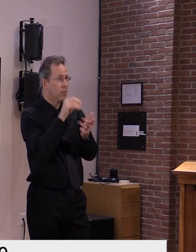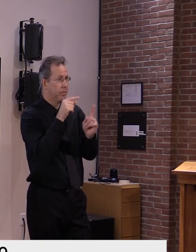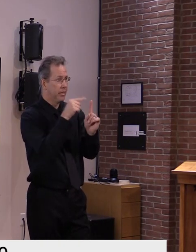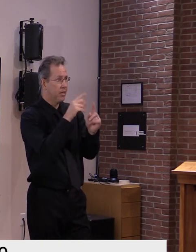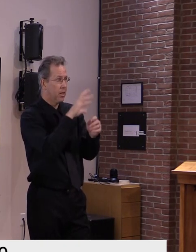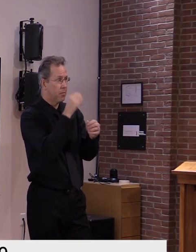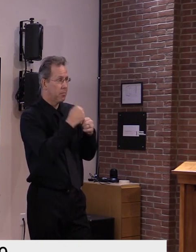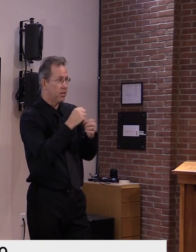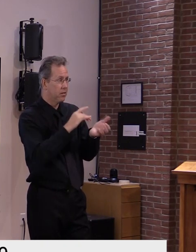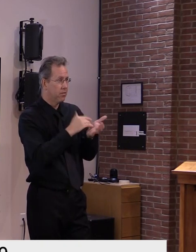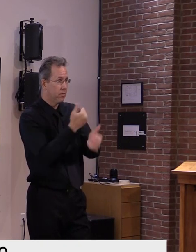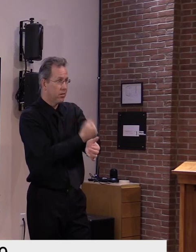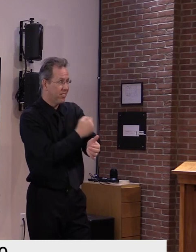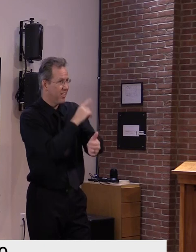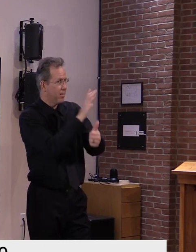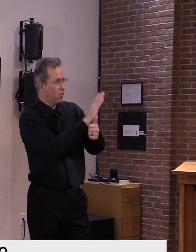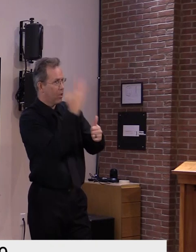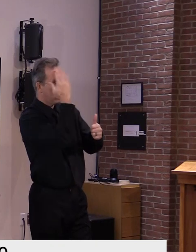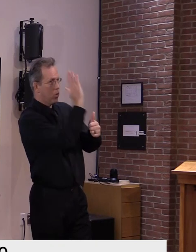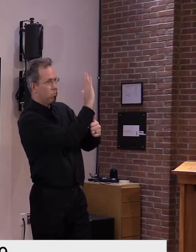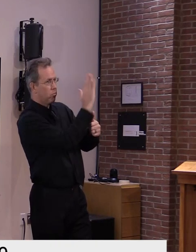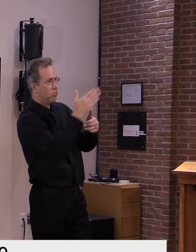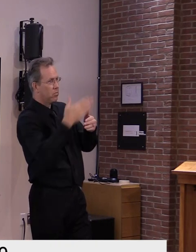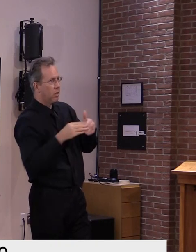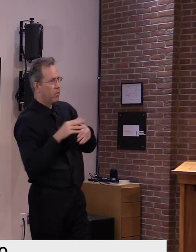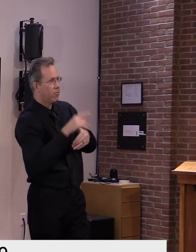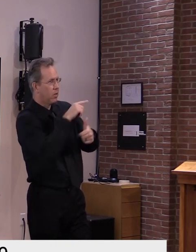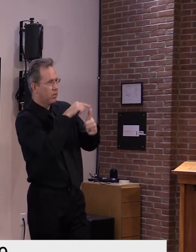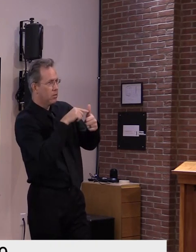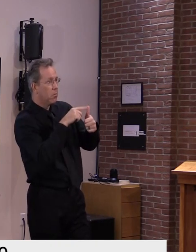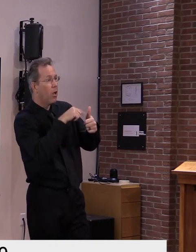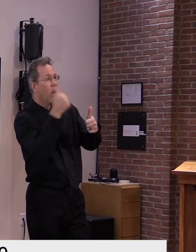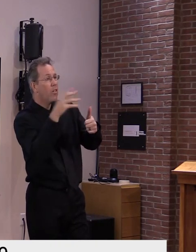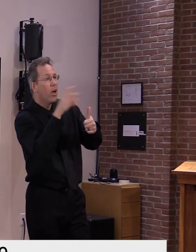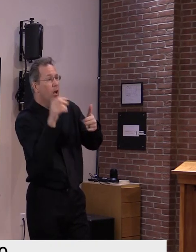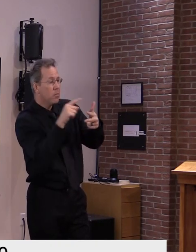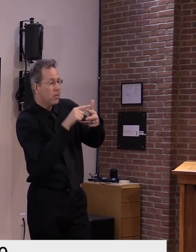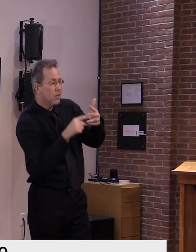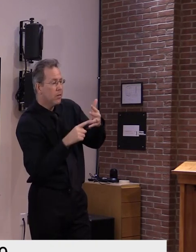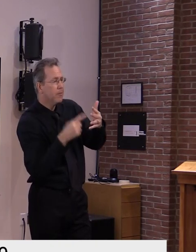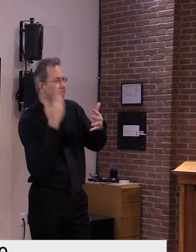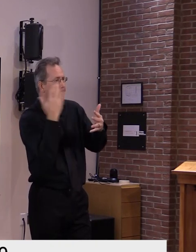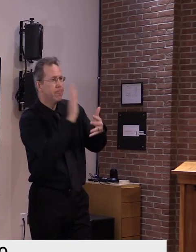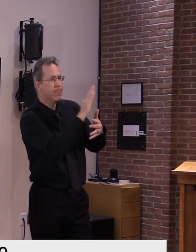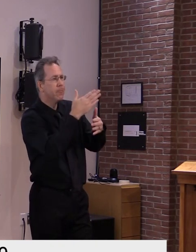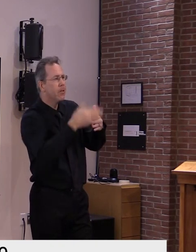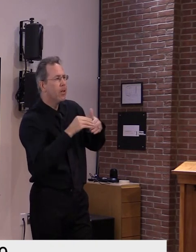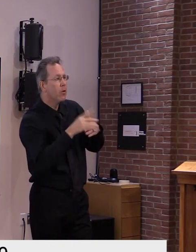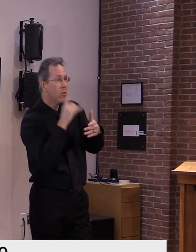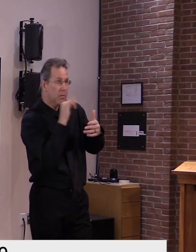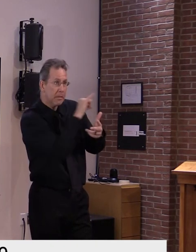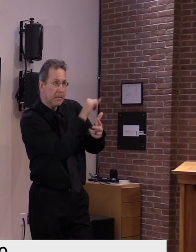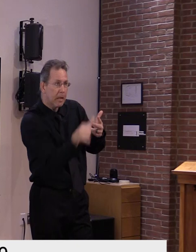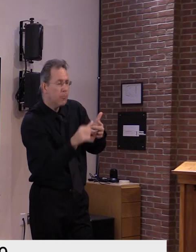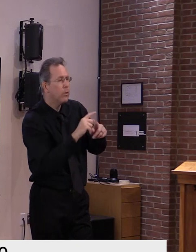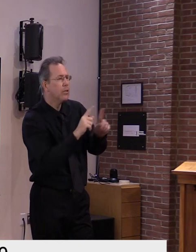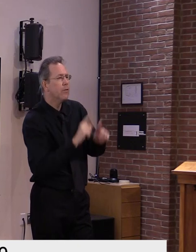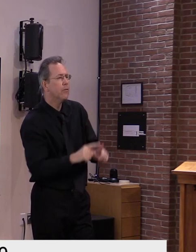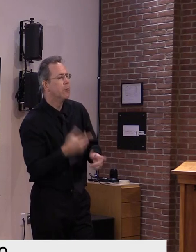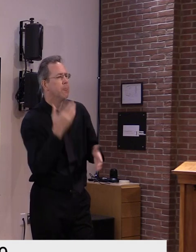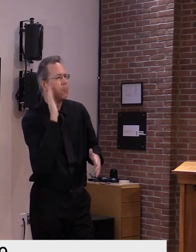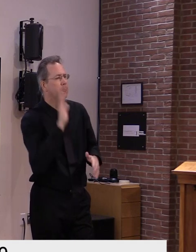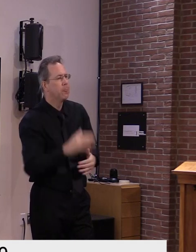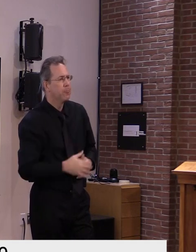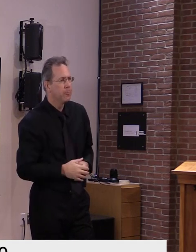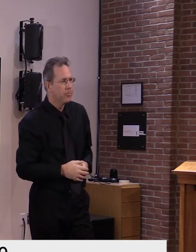every vaccine, and we're just going to have to learn that data and understand it better. But the rate of